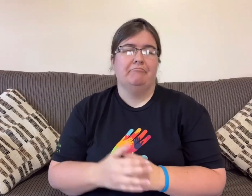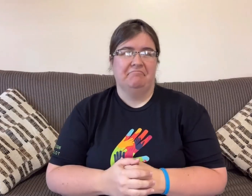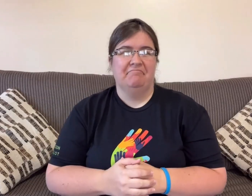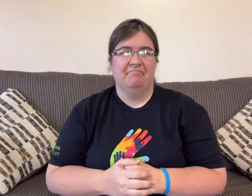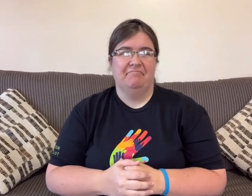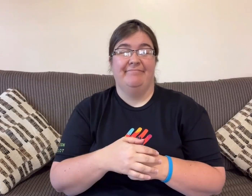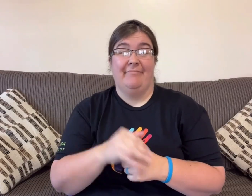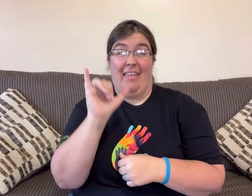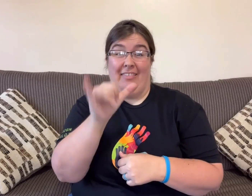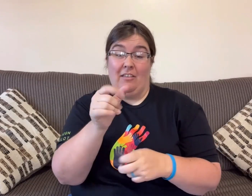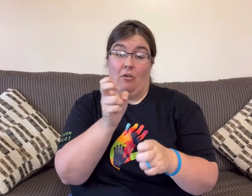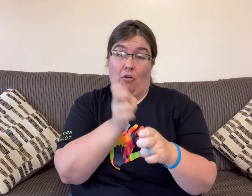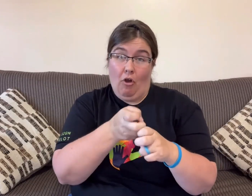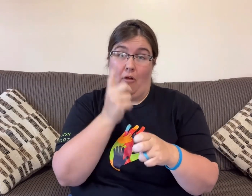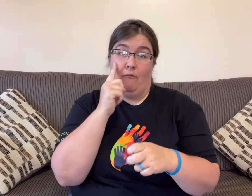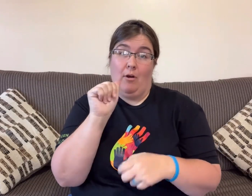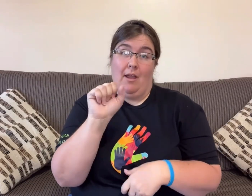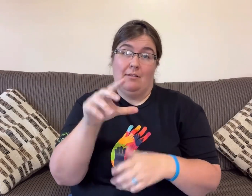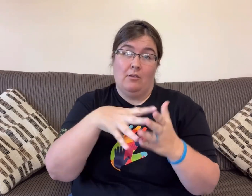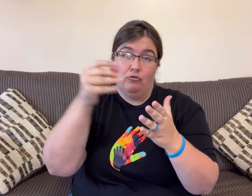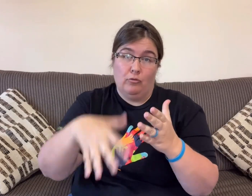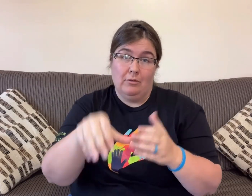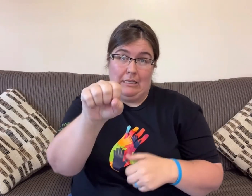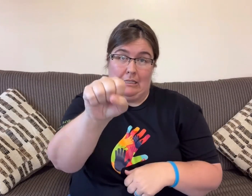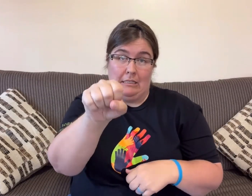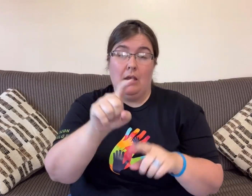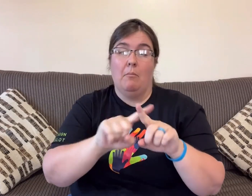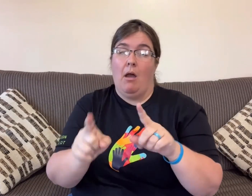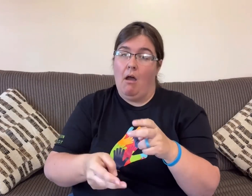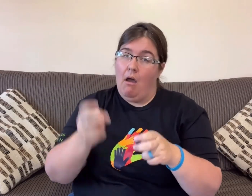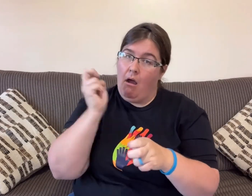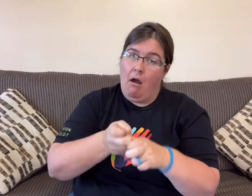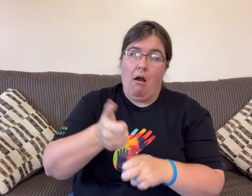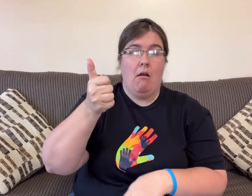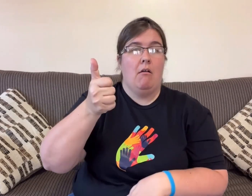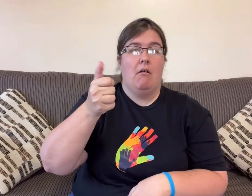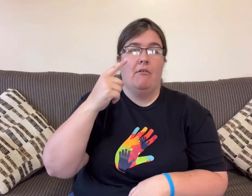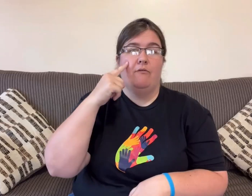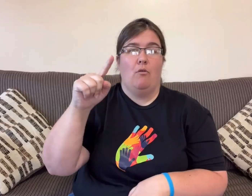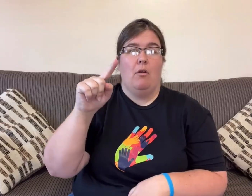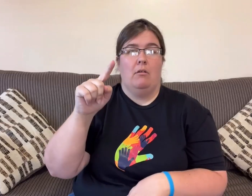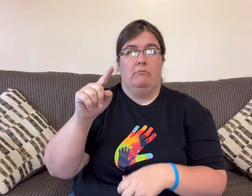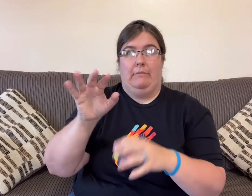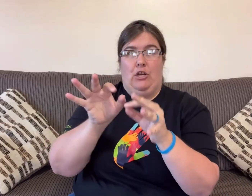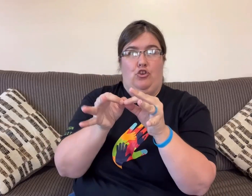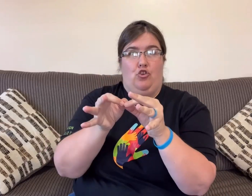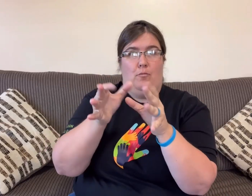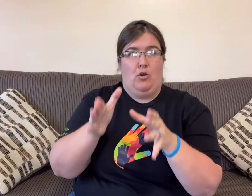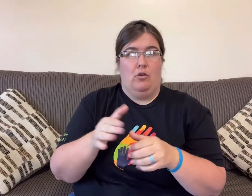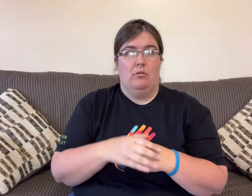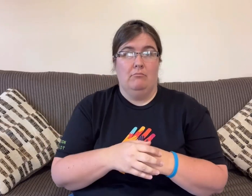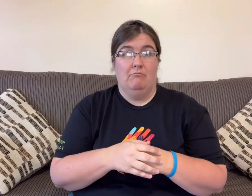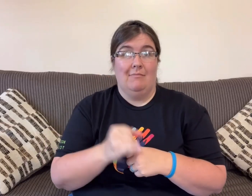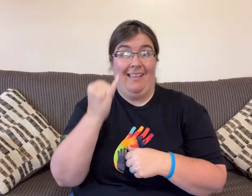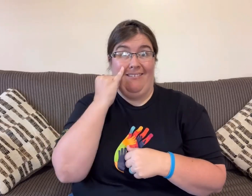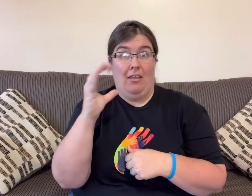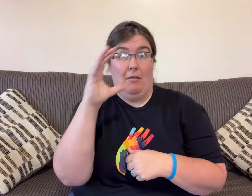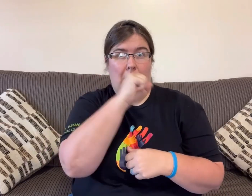low context languages. This is a hard concept for ASL students to learn, yes, but it's much harder for interpreters because if they